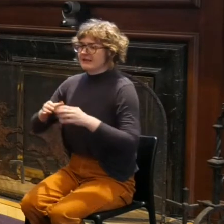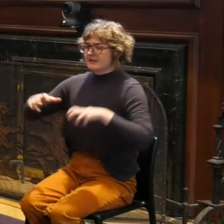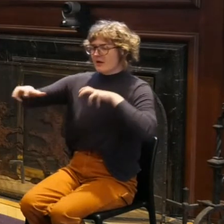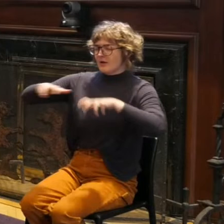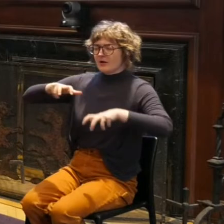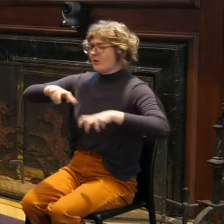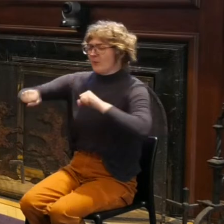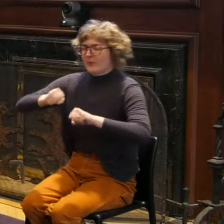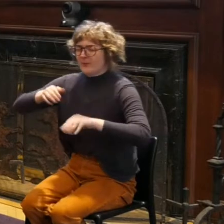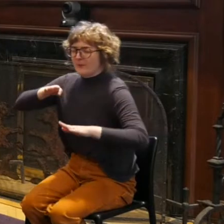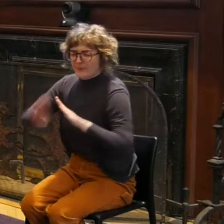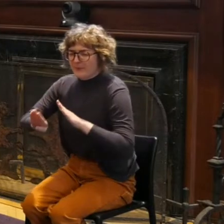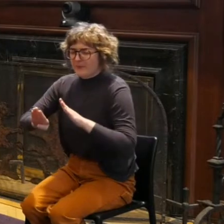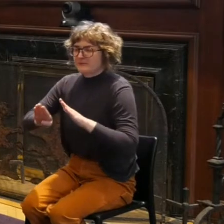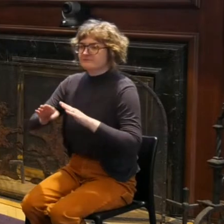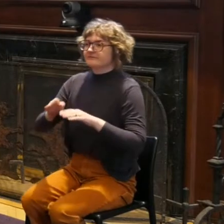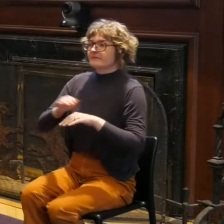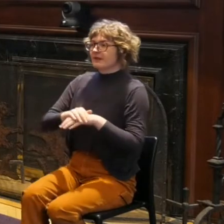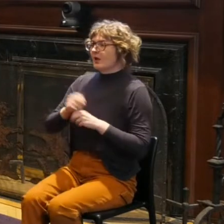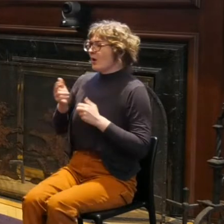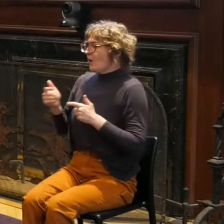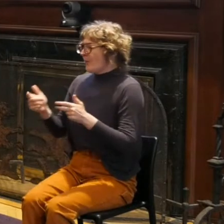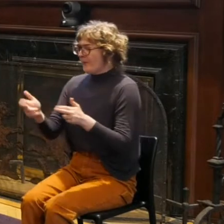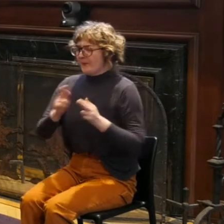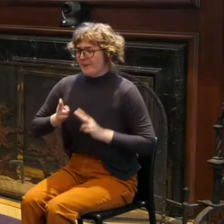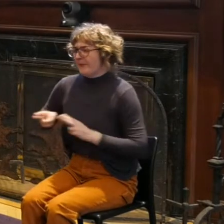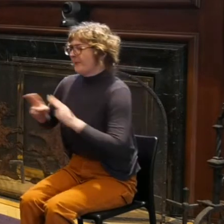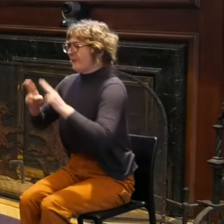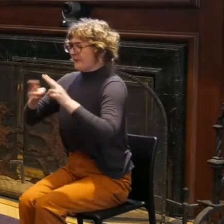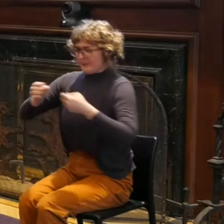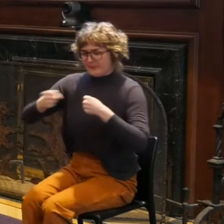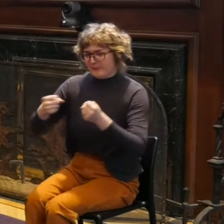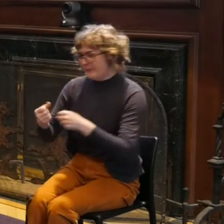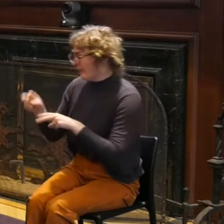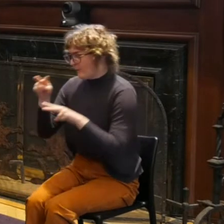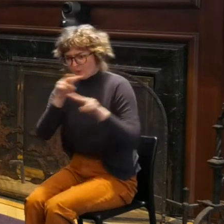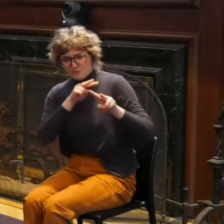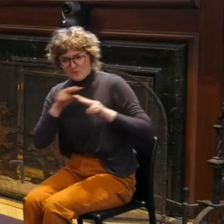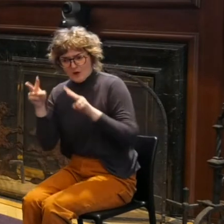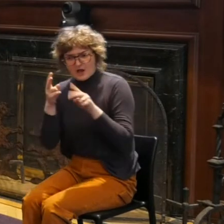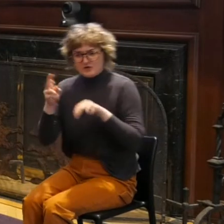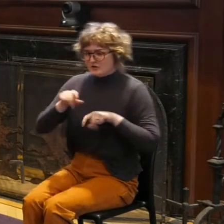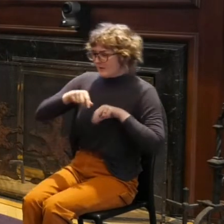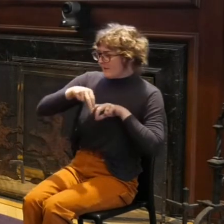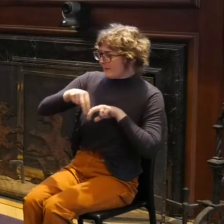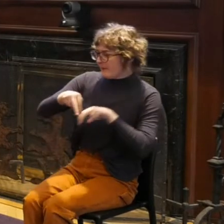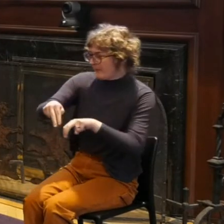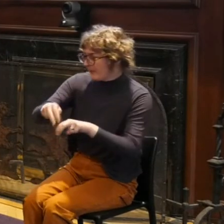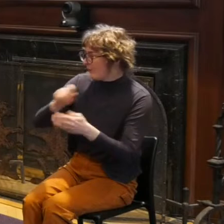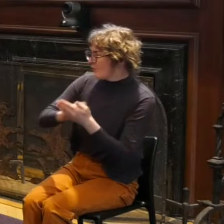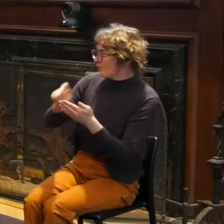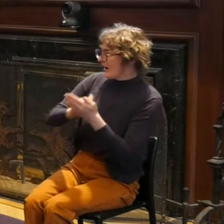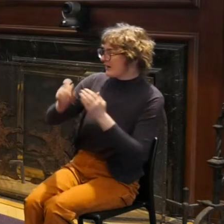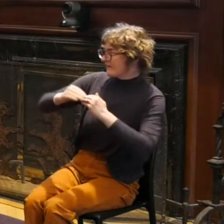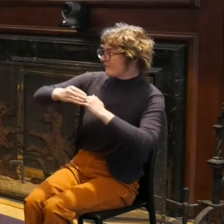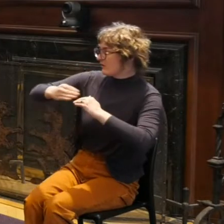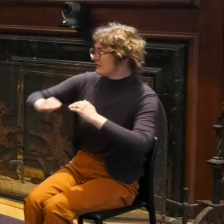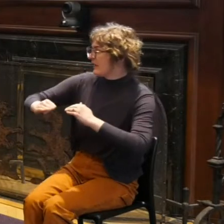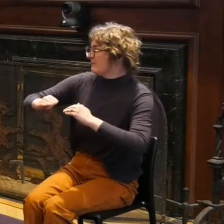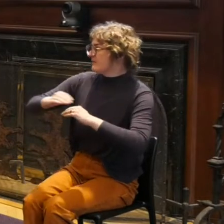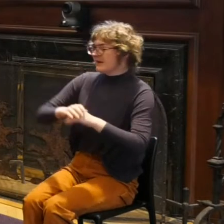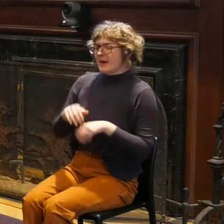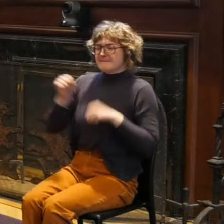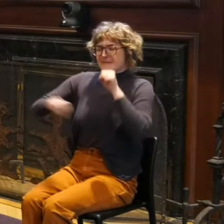brakes, hurried drivers watch us waiting on a sidewalk or riding on Hughes' front steps. Bikes hiss